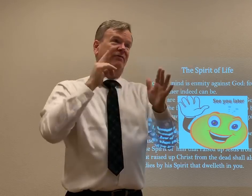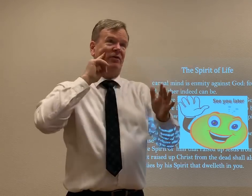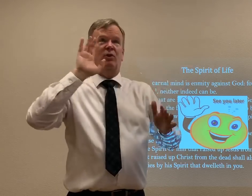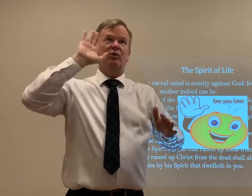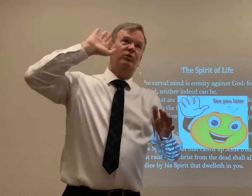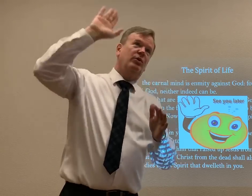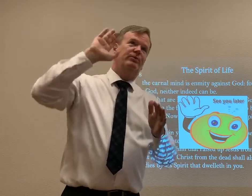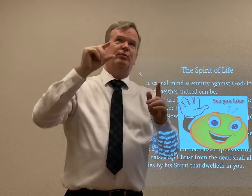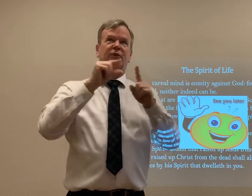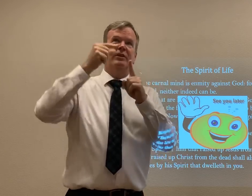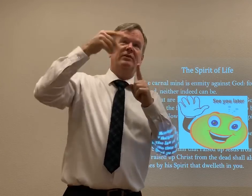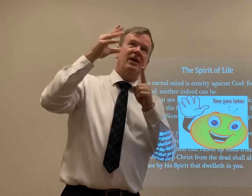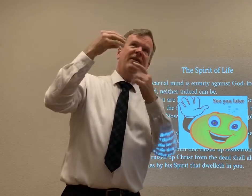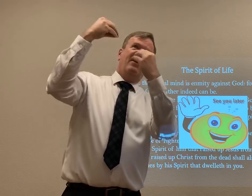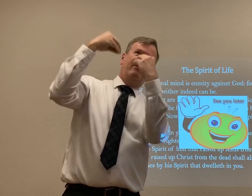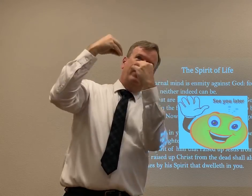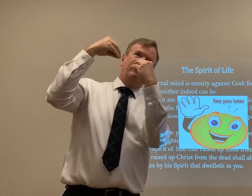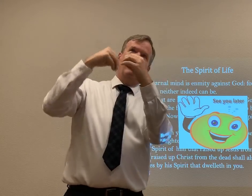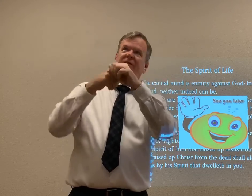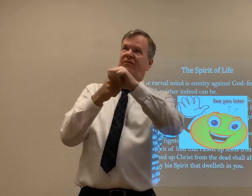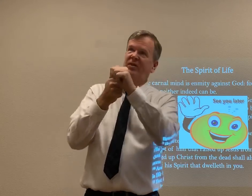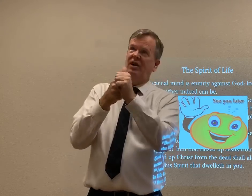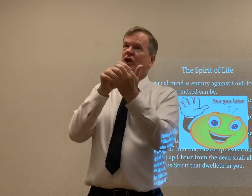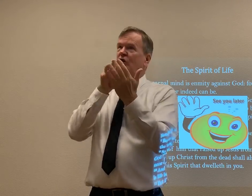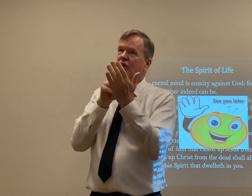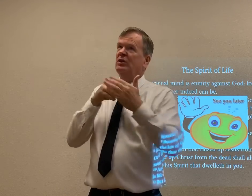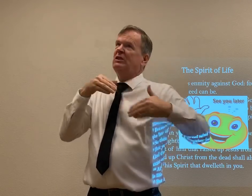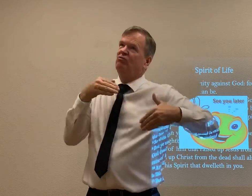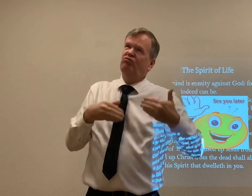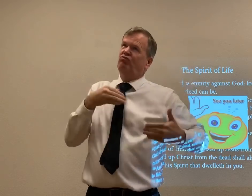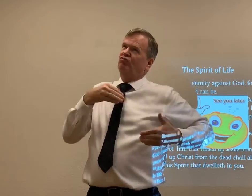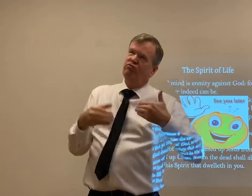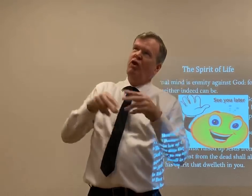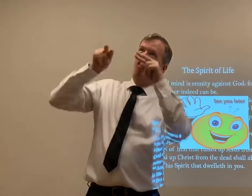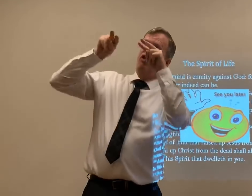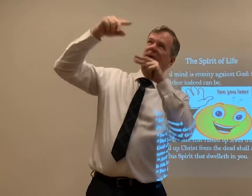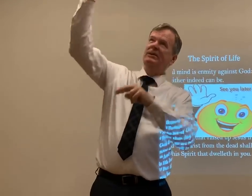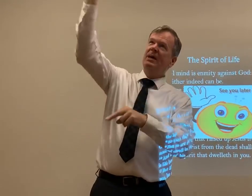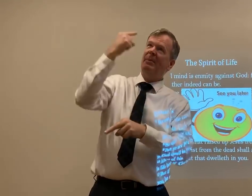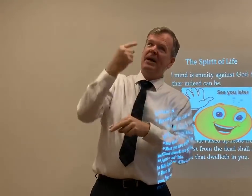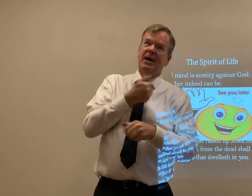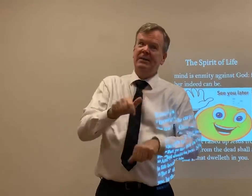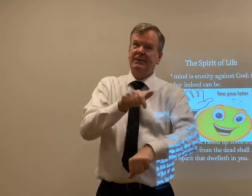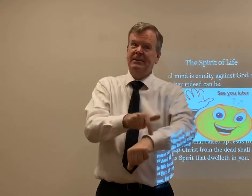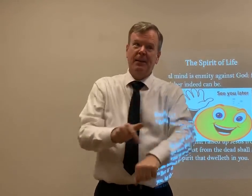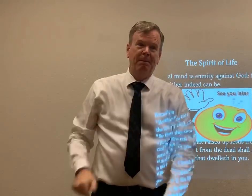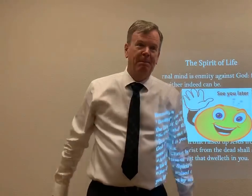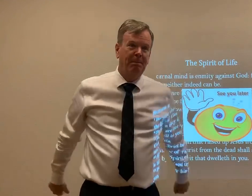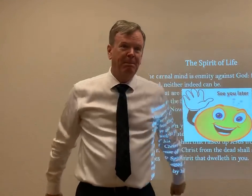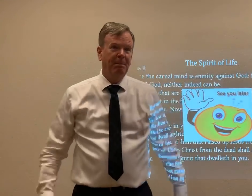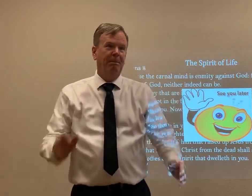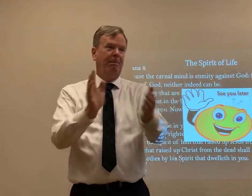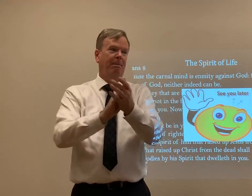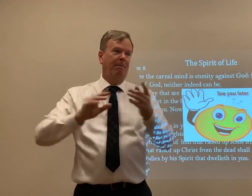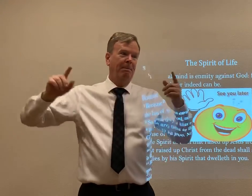we should be scared. But thank God for the Word of God. Thank God for feeding us His Word and following it. And I look forward to God returning at any